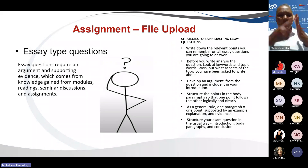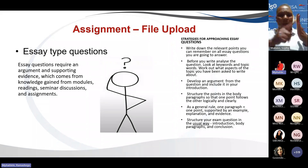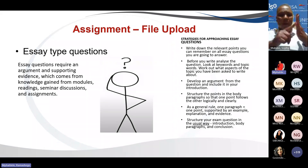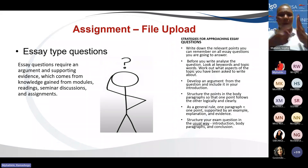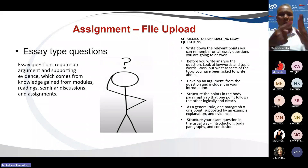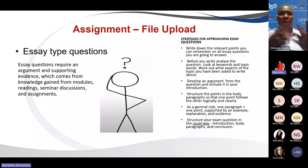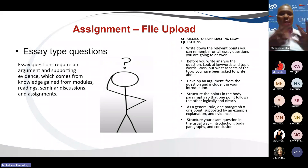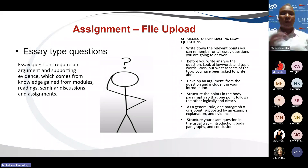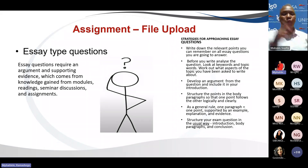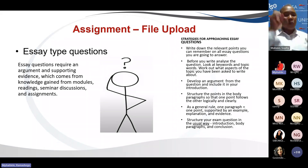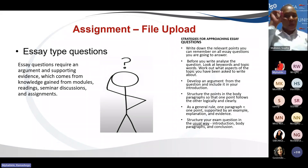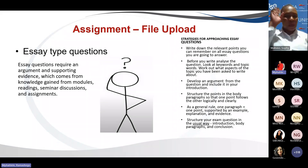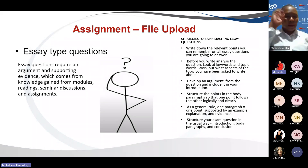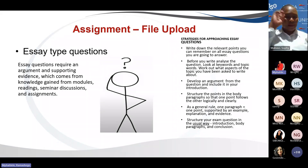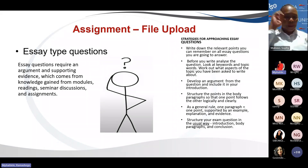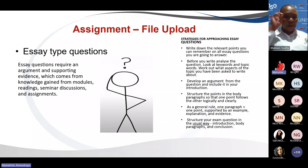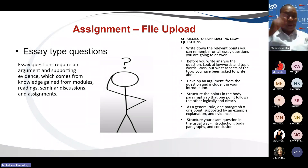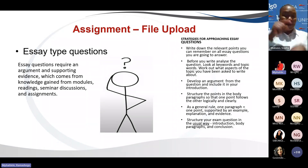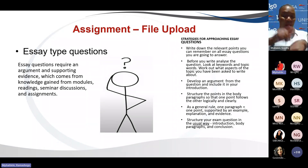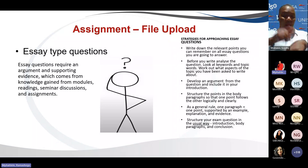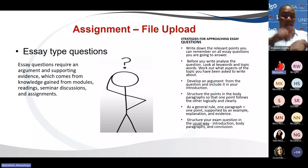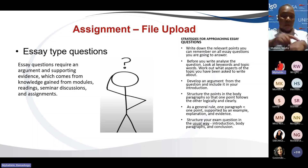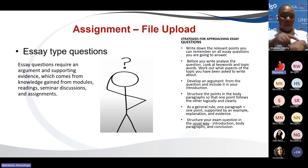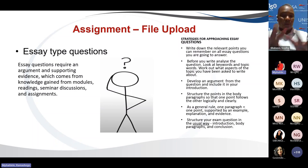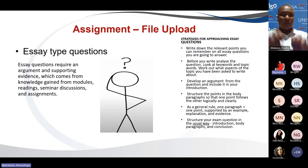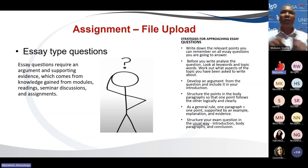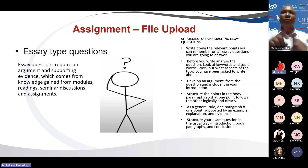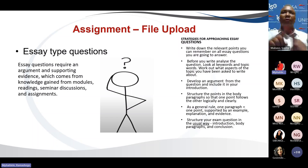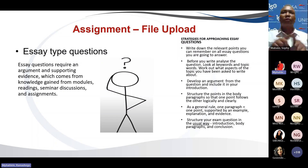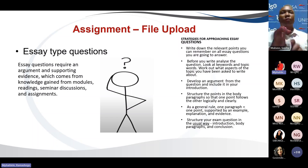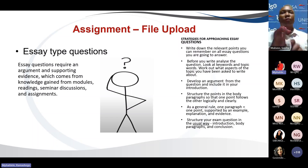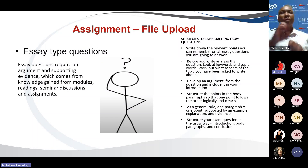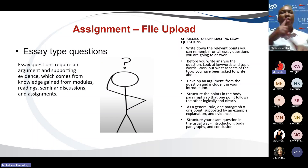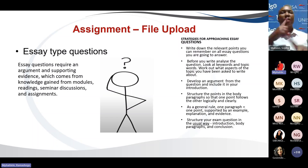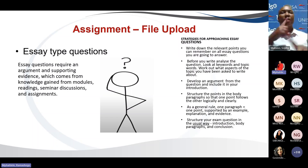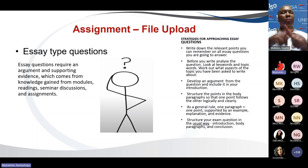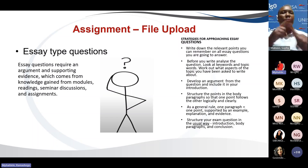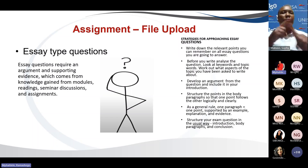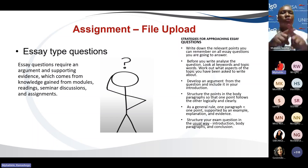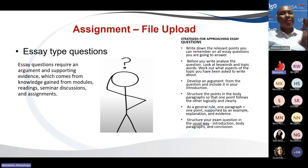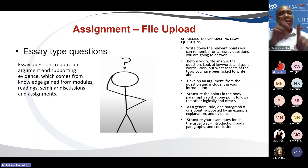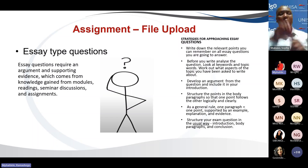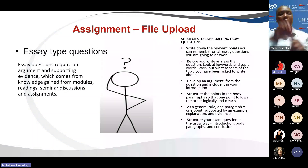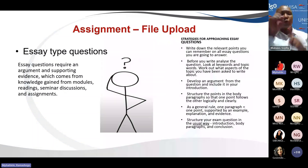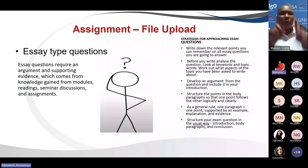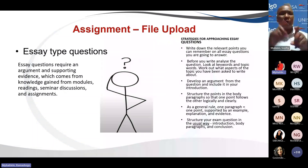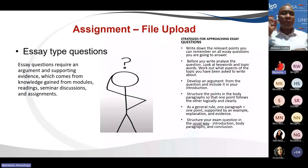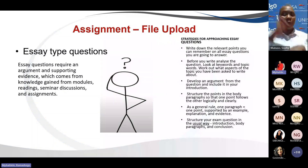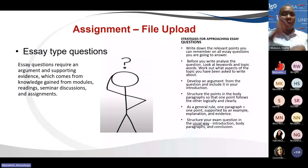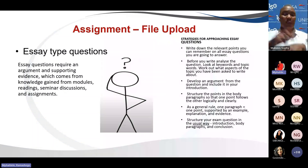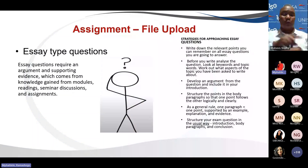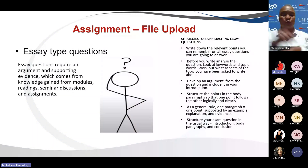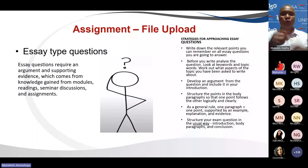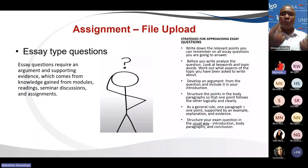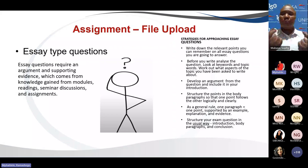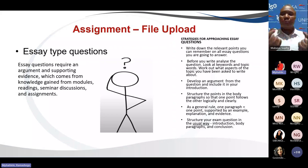can remember at that time. Suppose you see a question that requires you